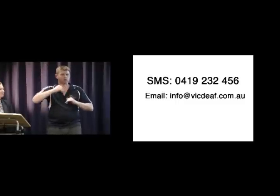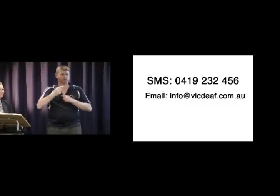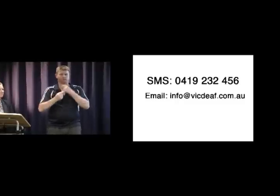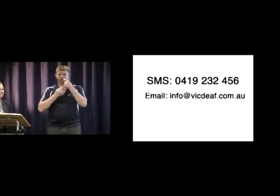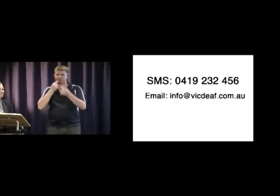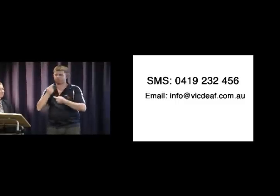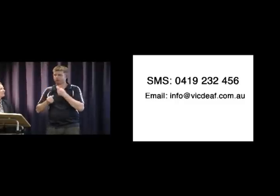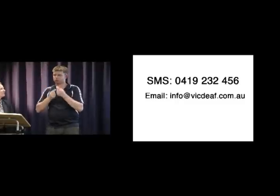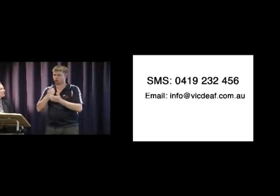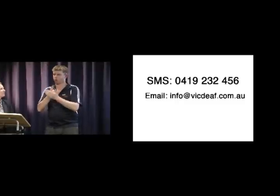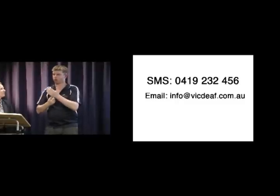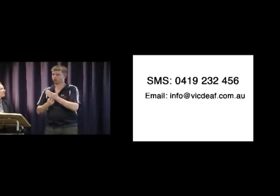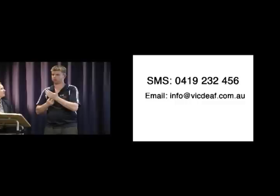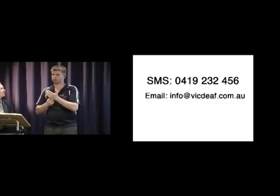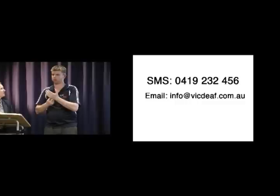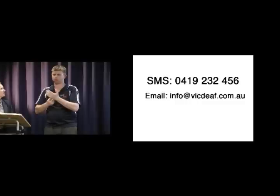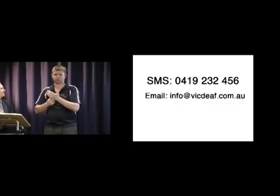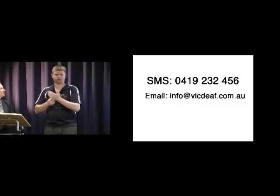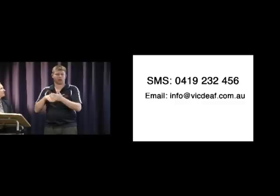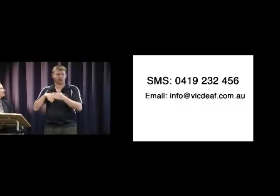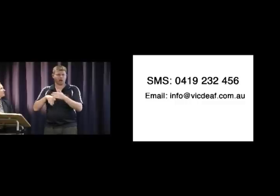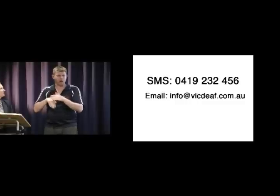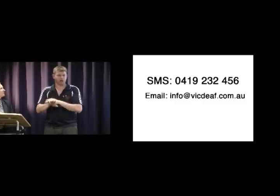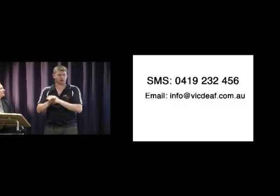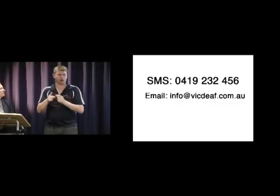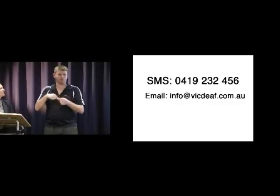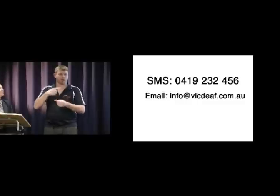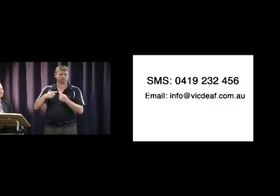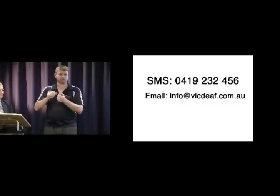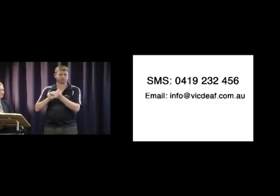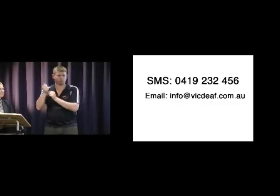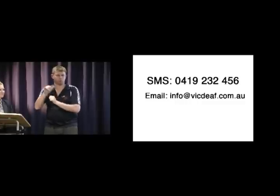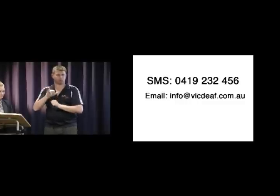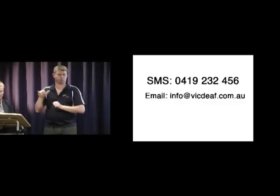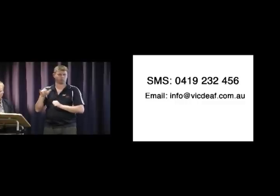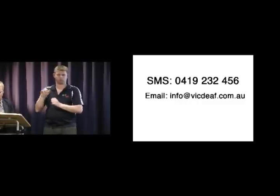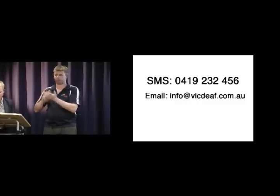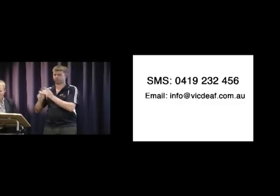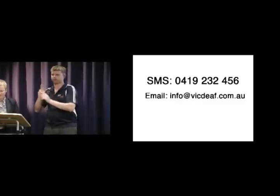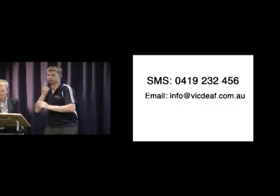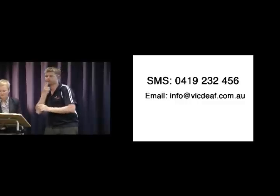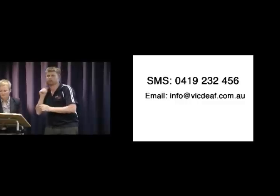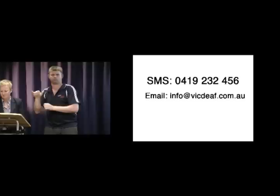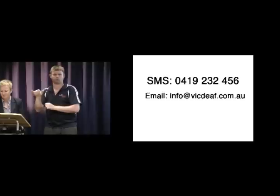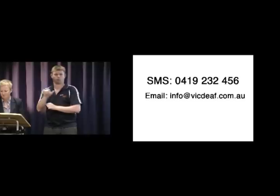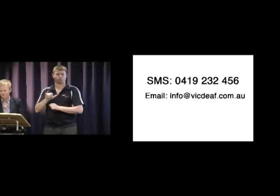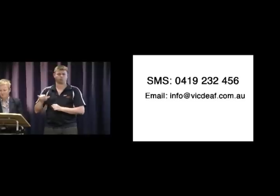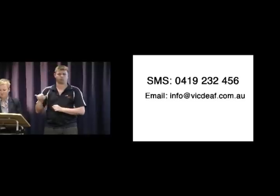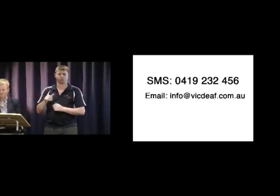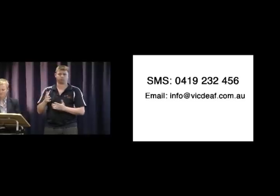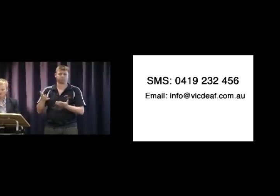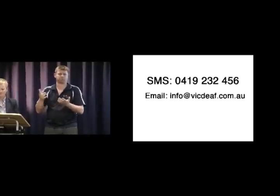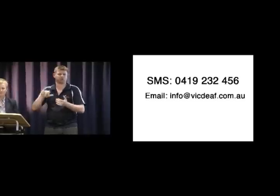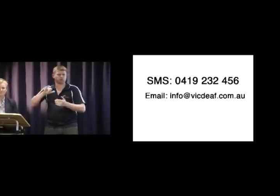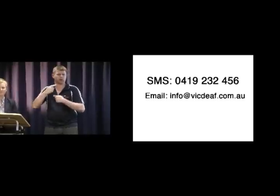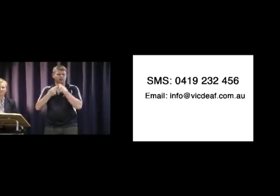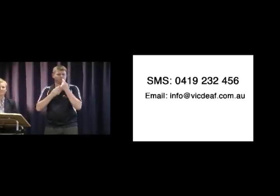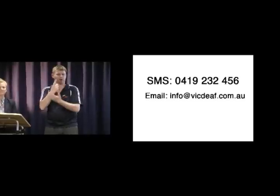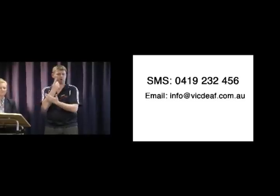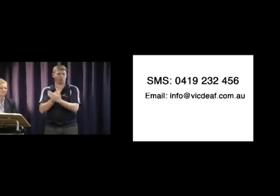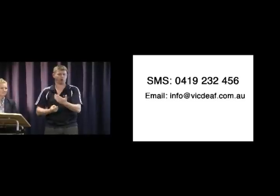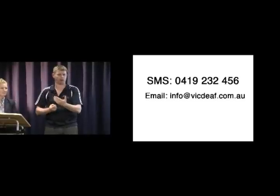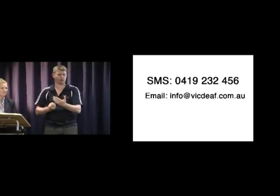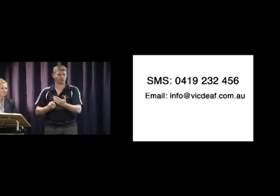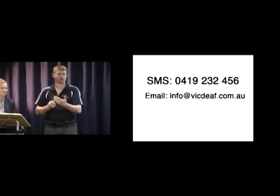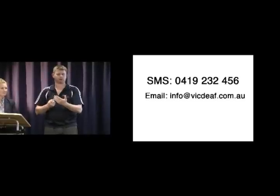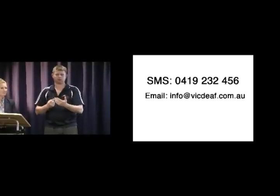floor, and make that ground floor purely information only. So people can come in and ask about their deaf, they can come in and